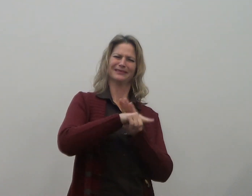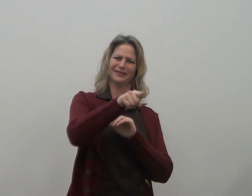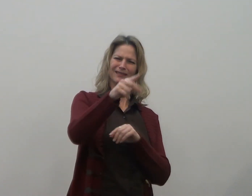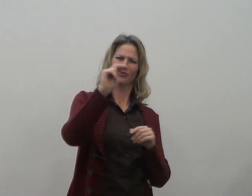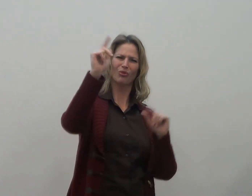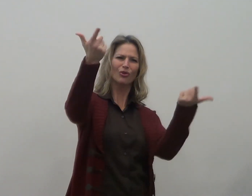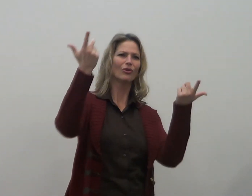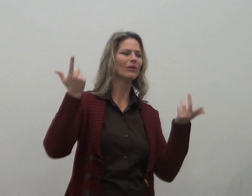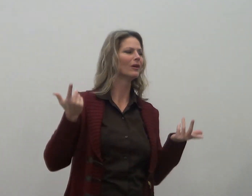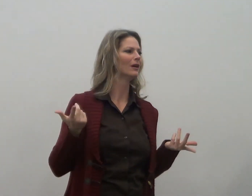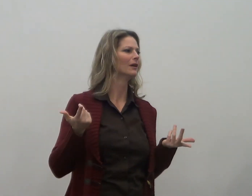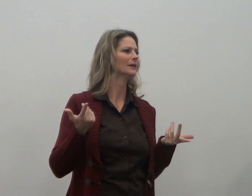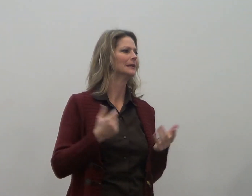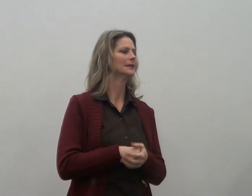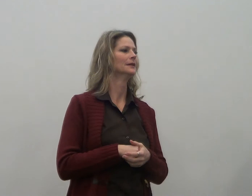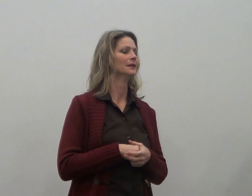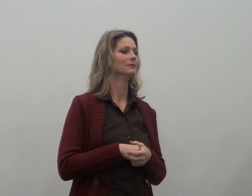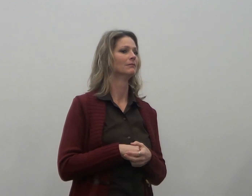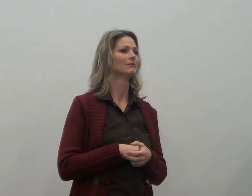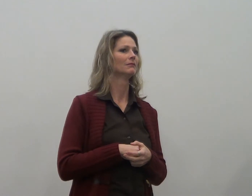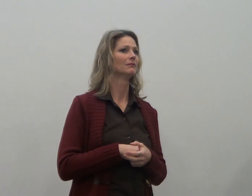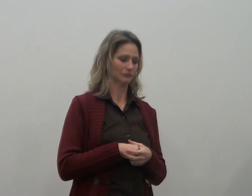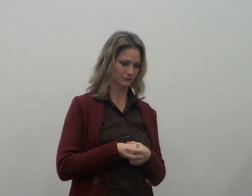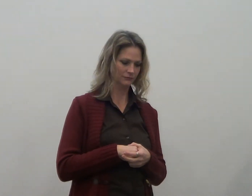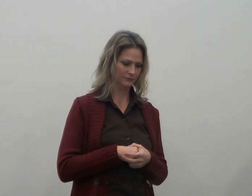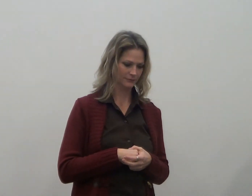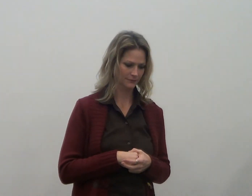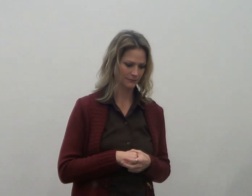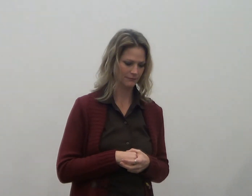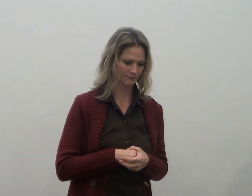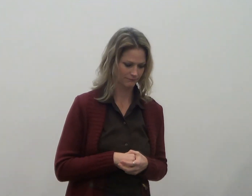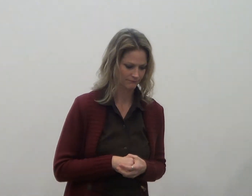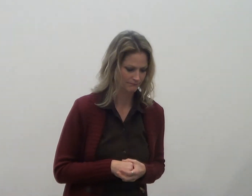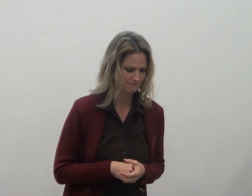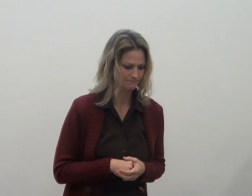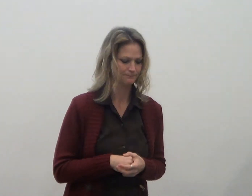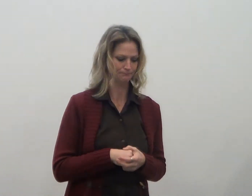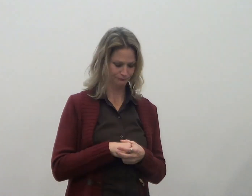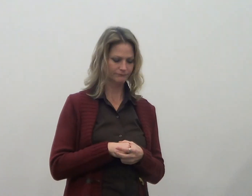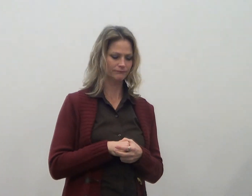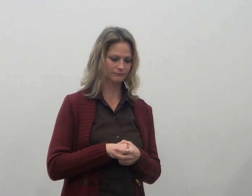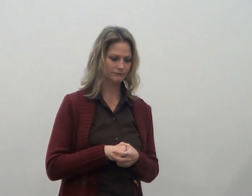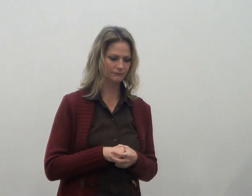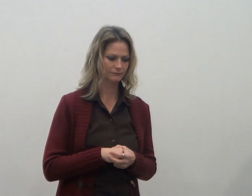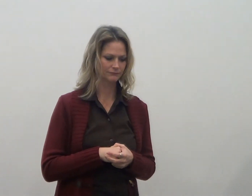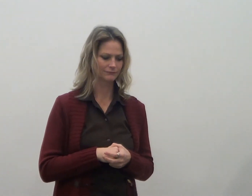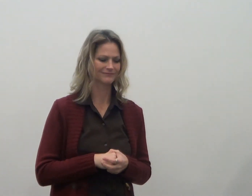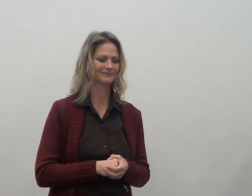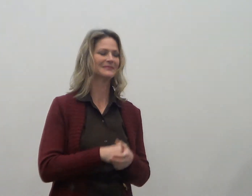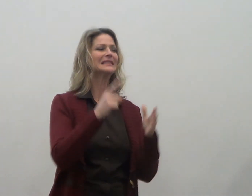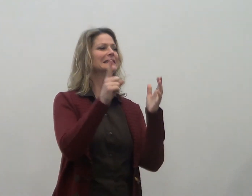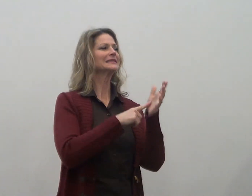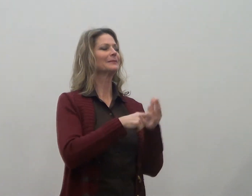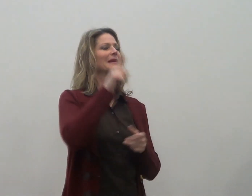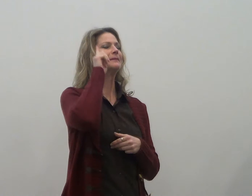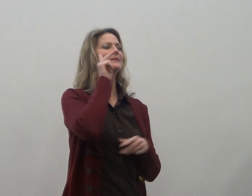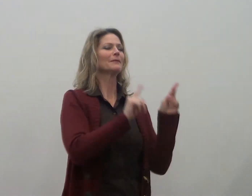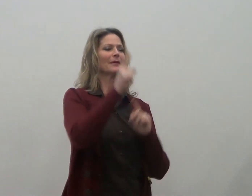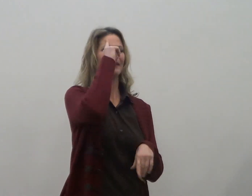because if you don't use it as a tool, then it becomes just like a way to shun who you were and all this like great